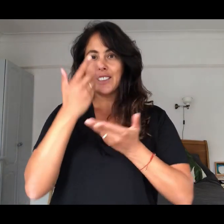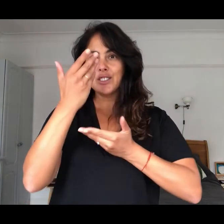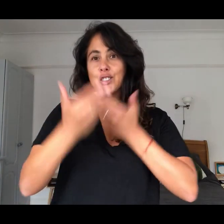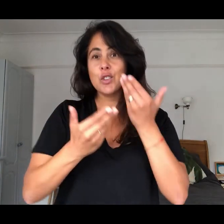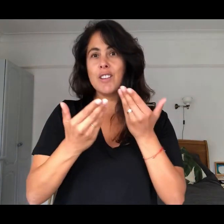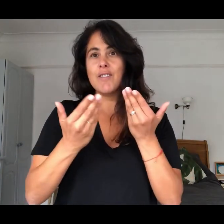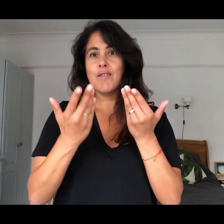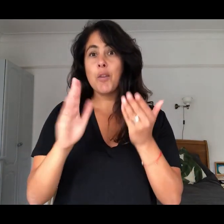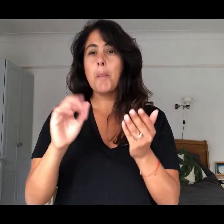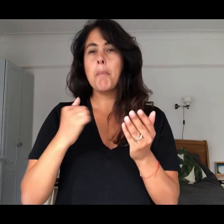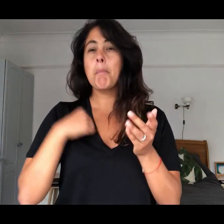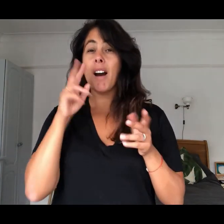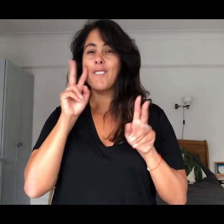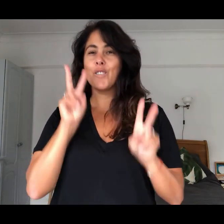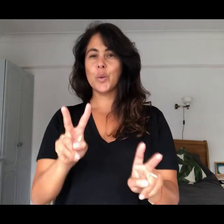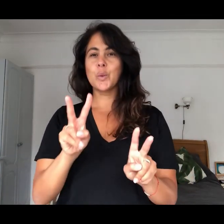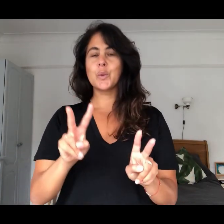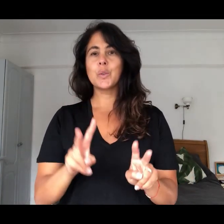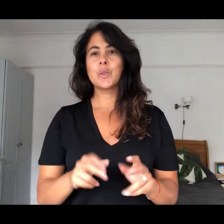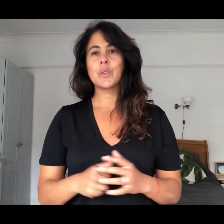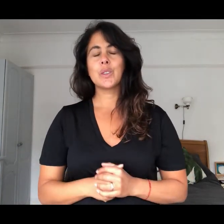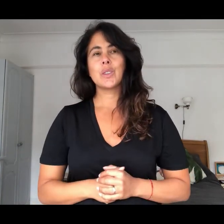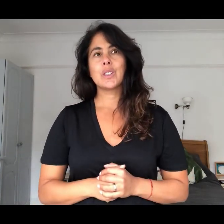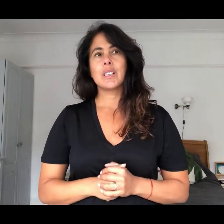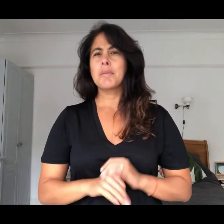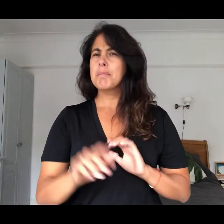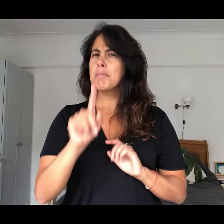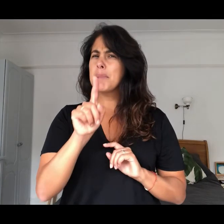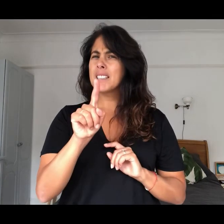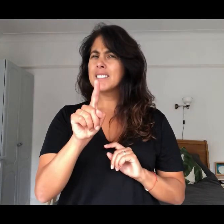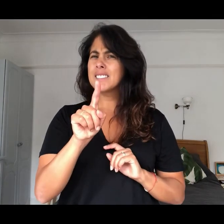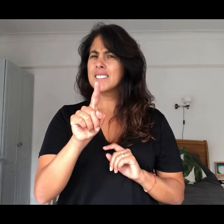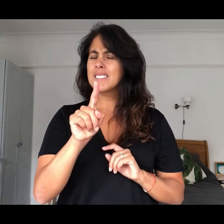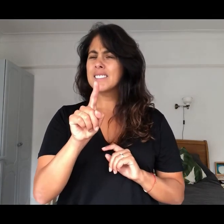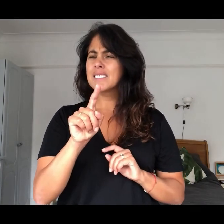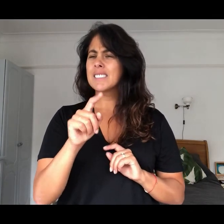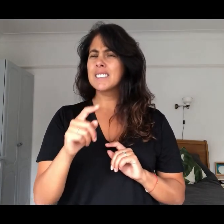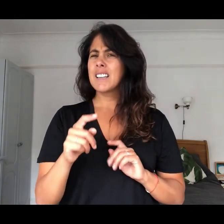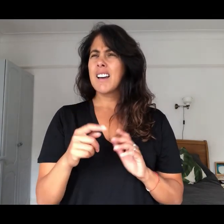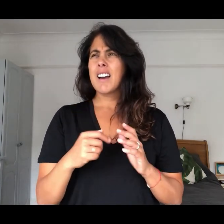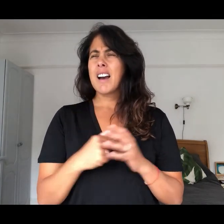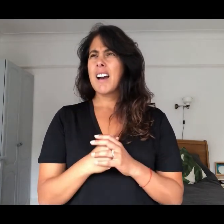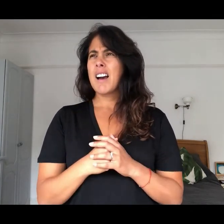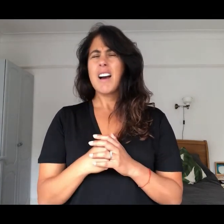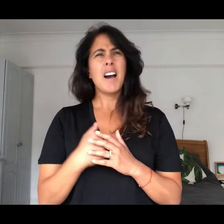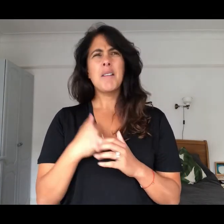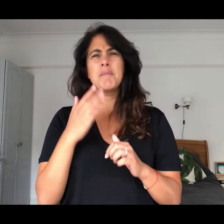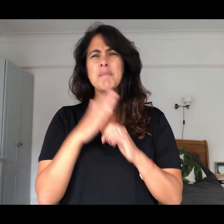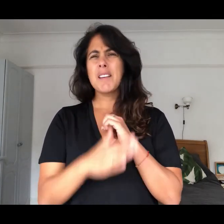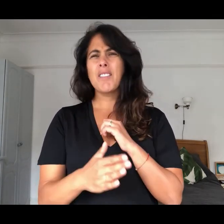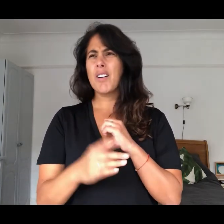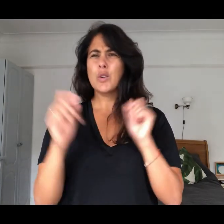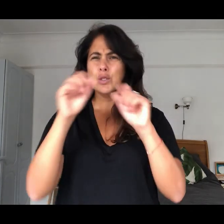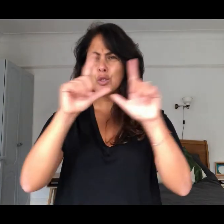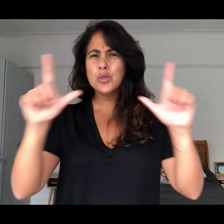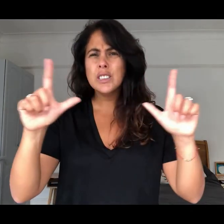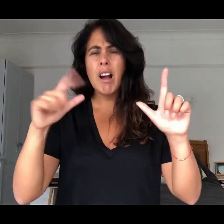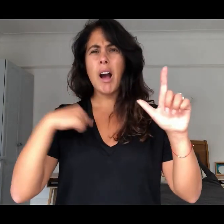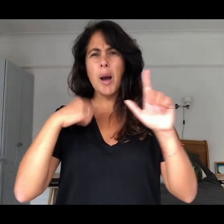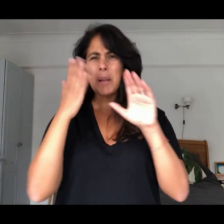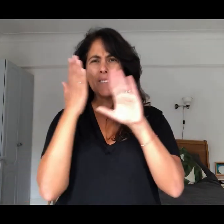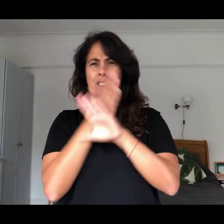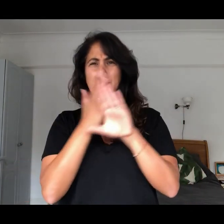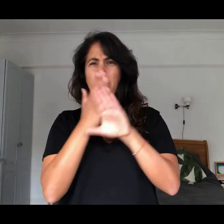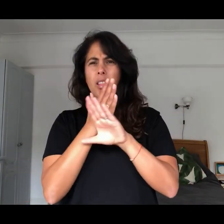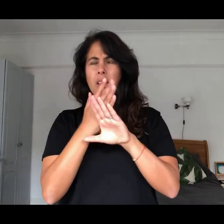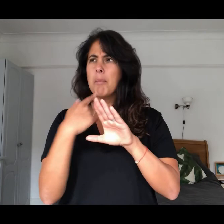decisions, and the story is told from my point of view. But I am generally not on screen. I